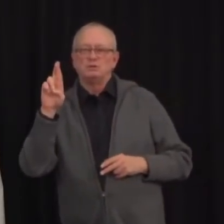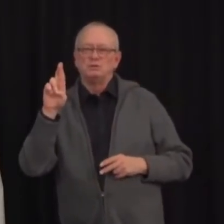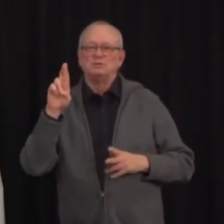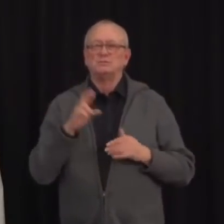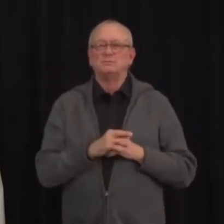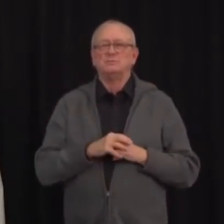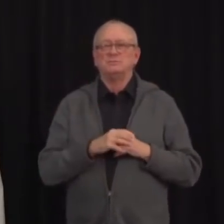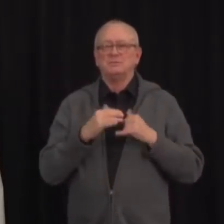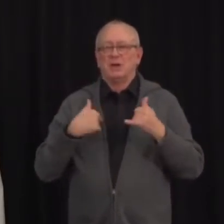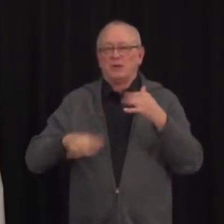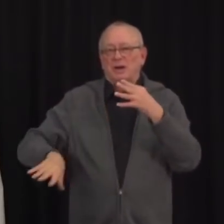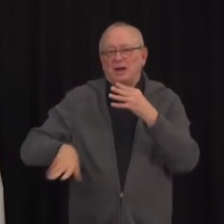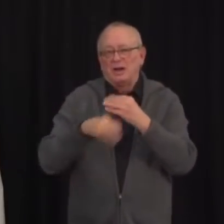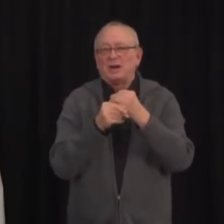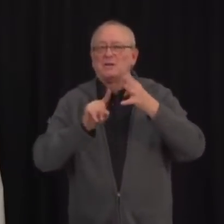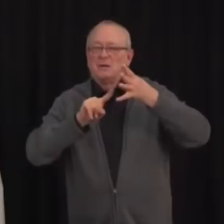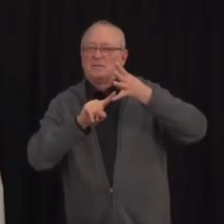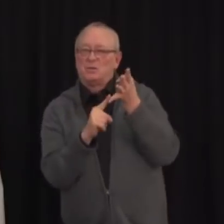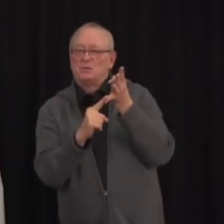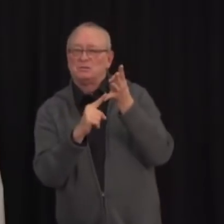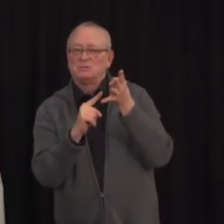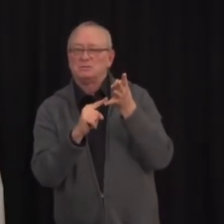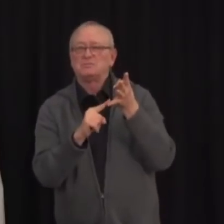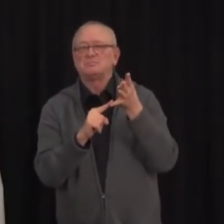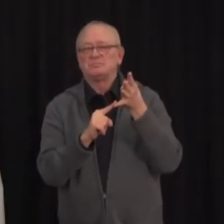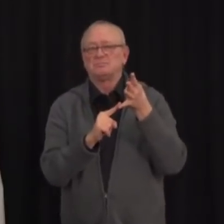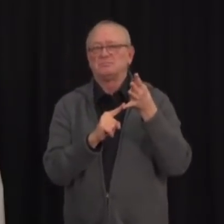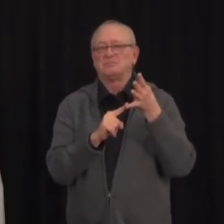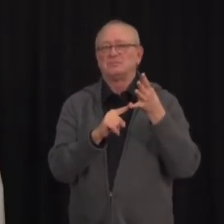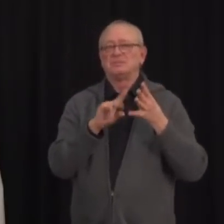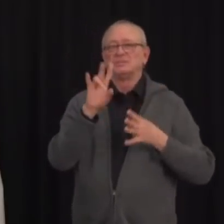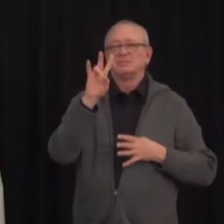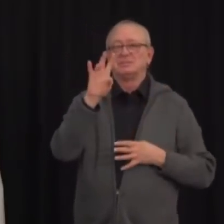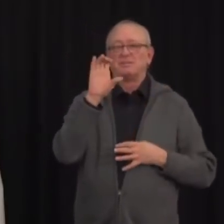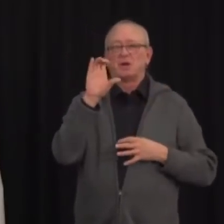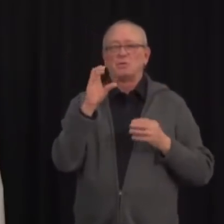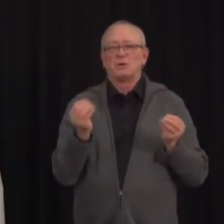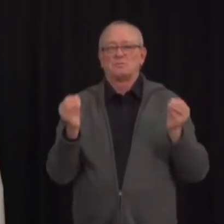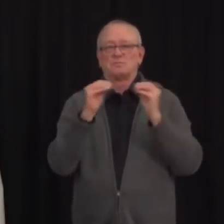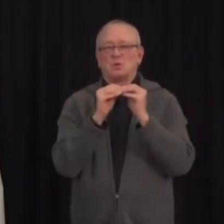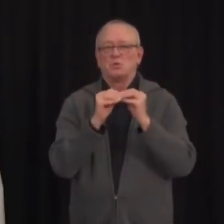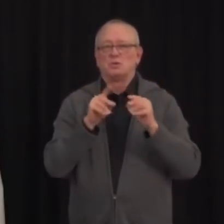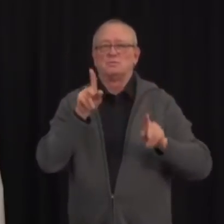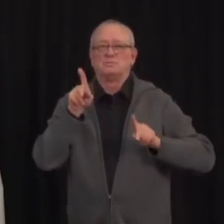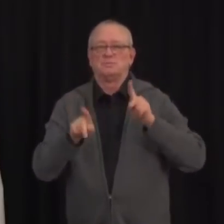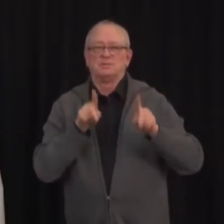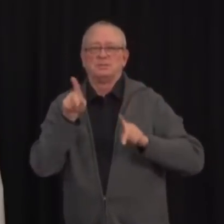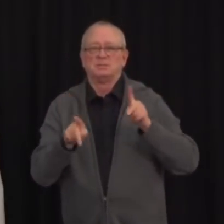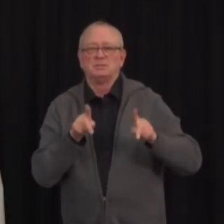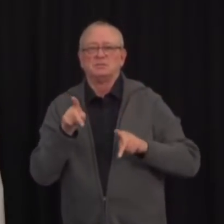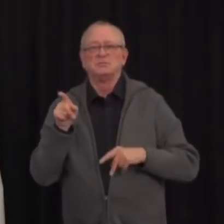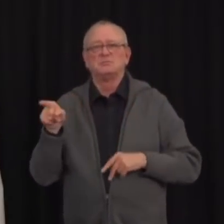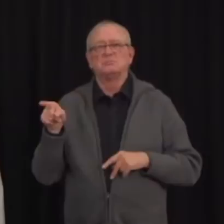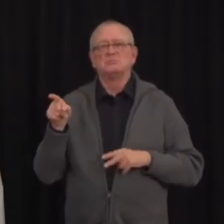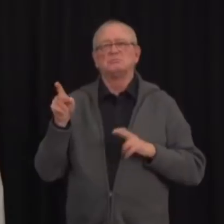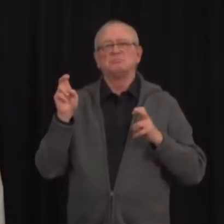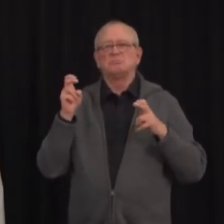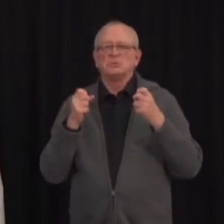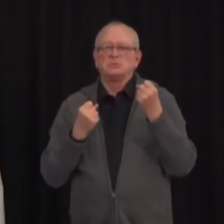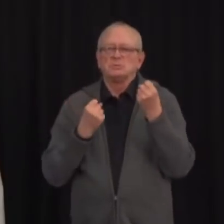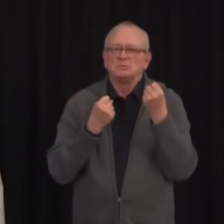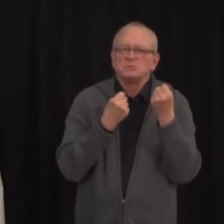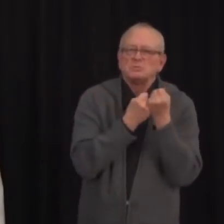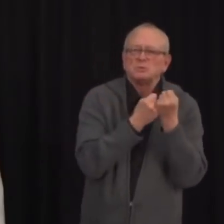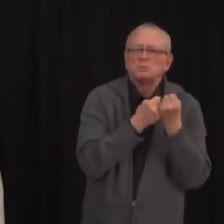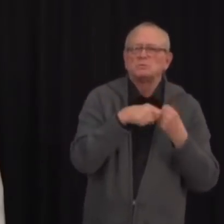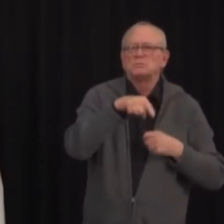to about 700 more officers, to both certain Level 2 Alberta peace officers